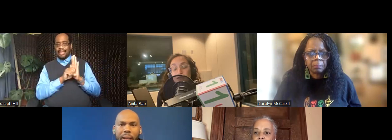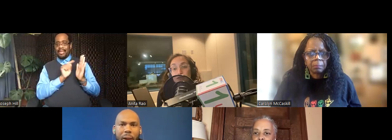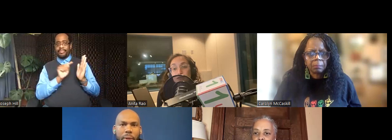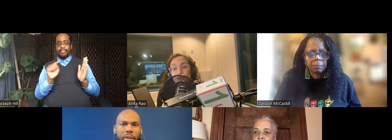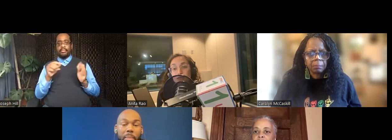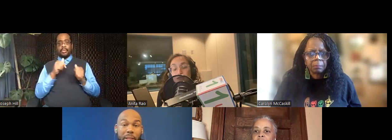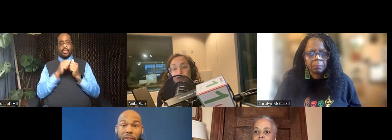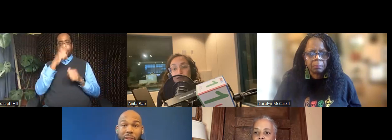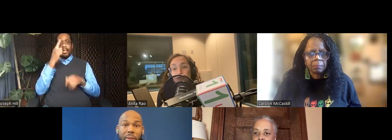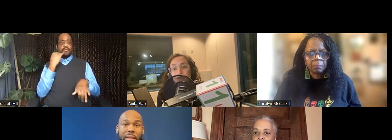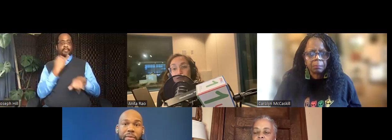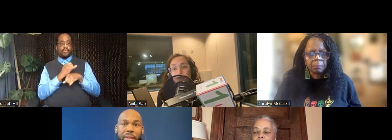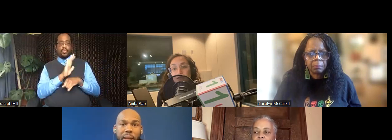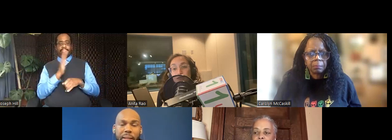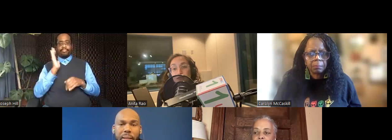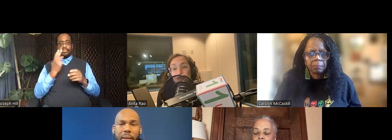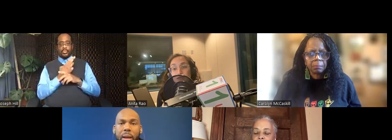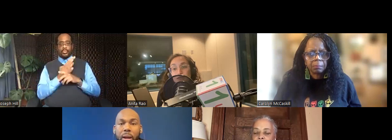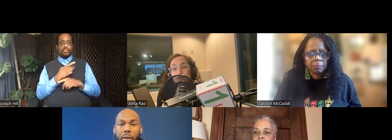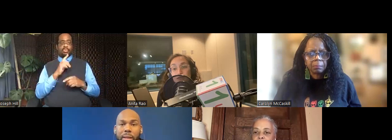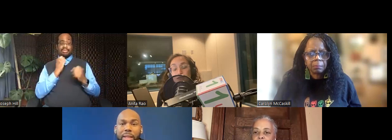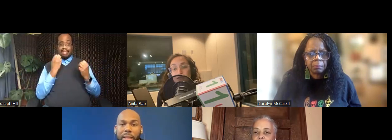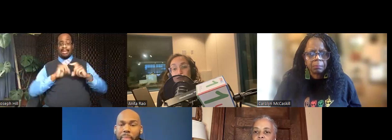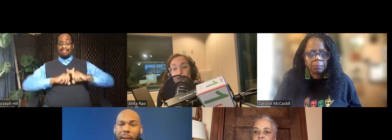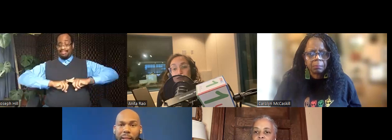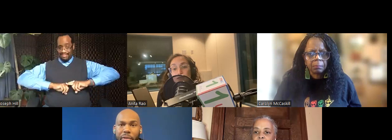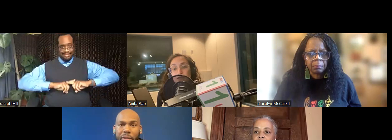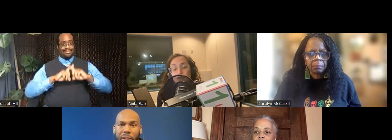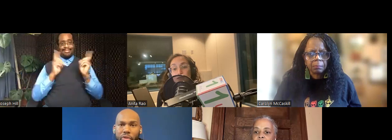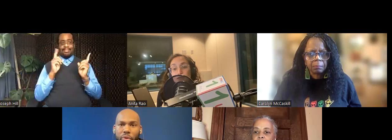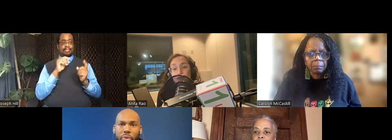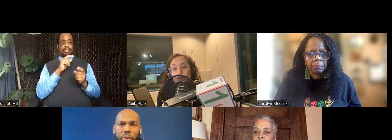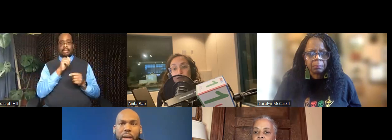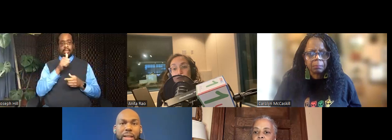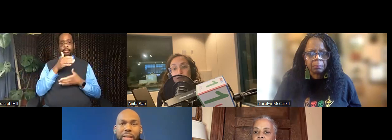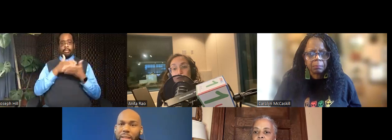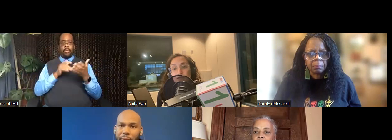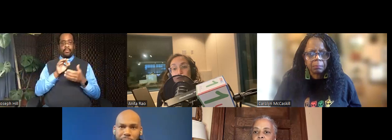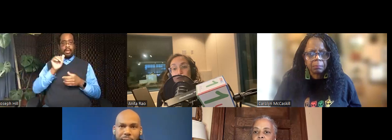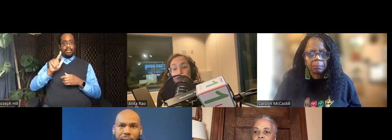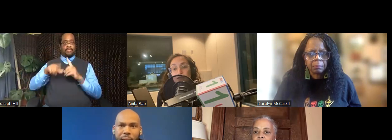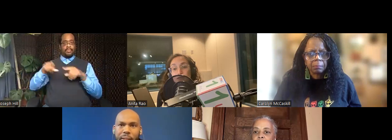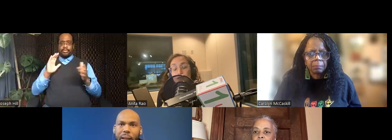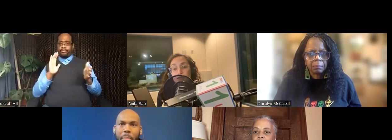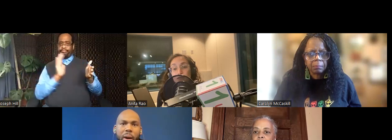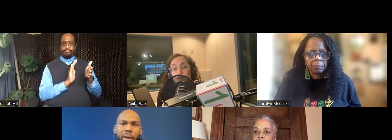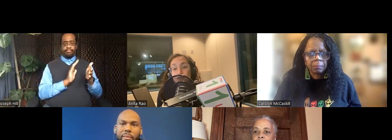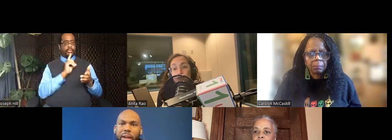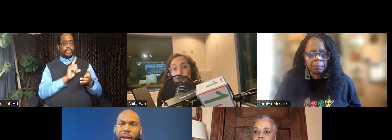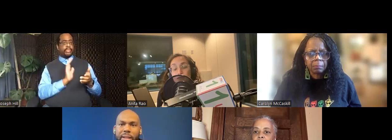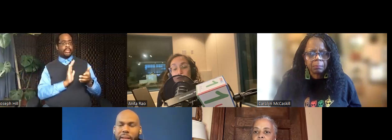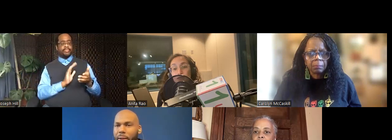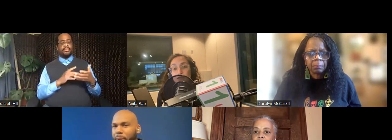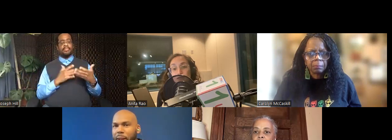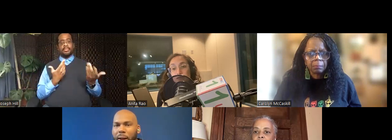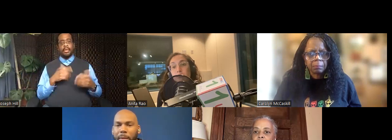within sign language, especially within different states. In those that attended Black deaf residential schools, it's different. It's not part of